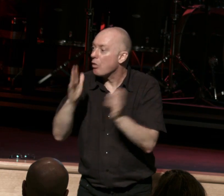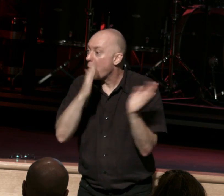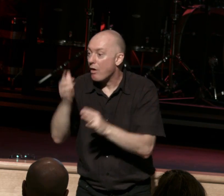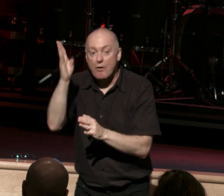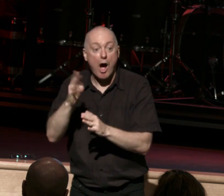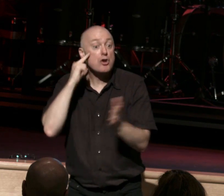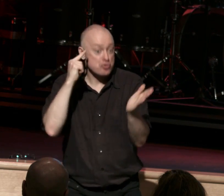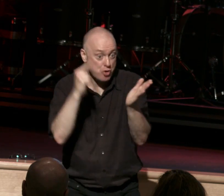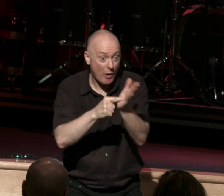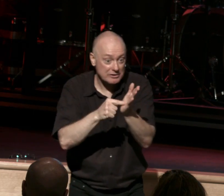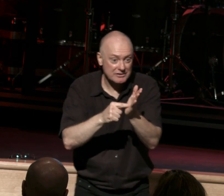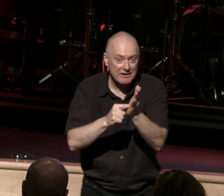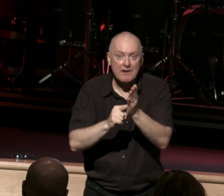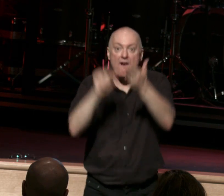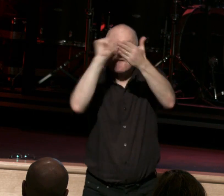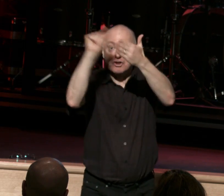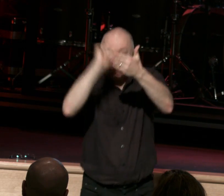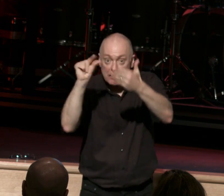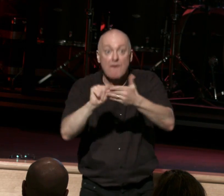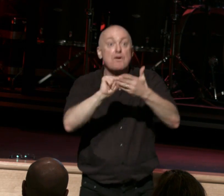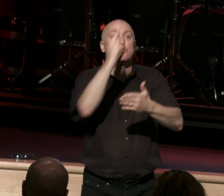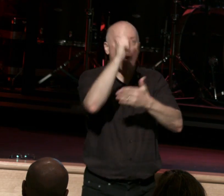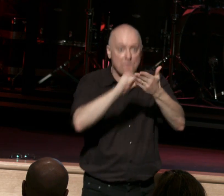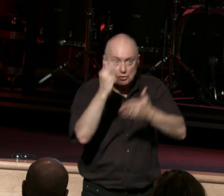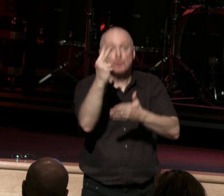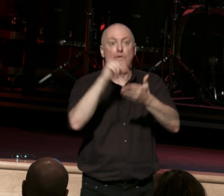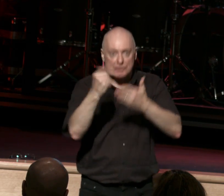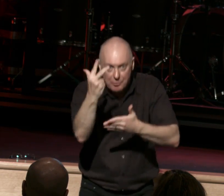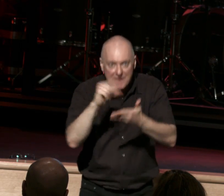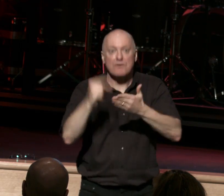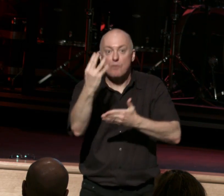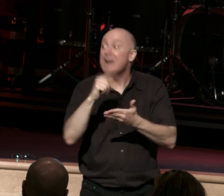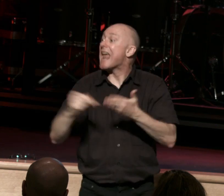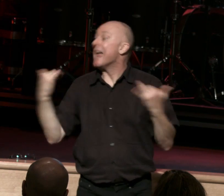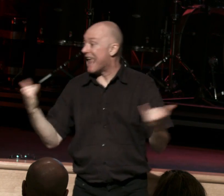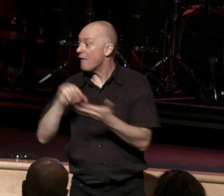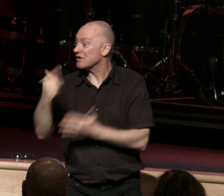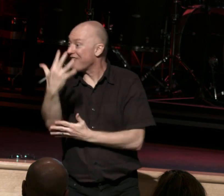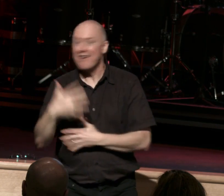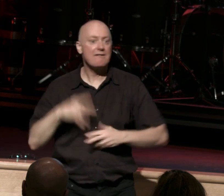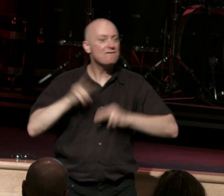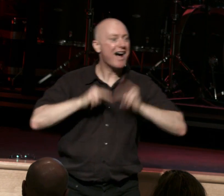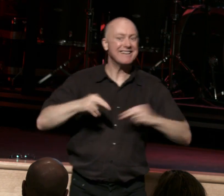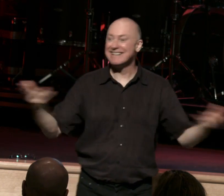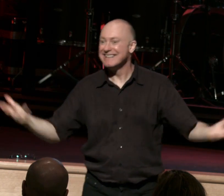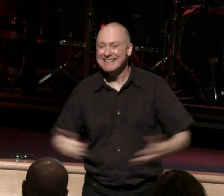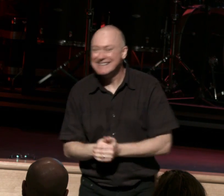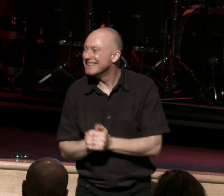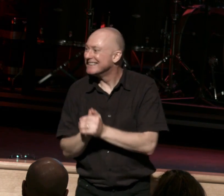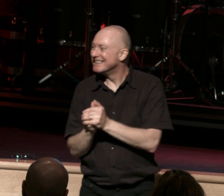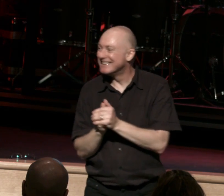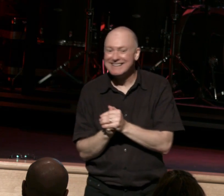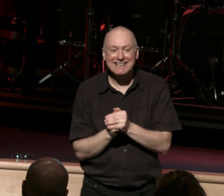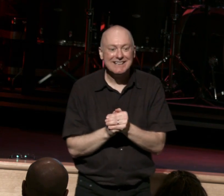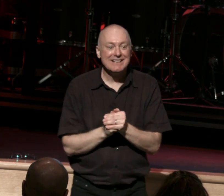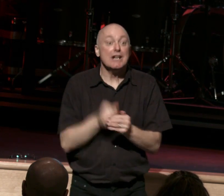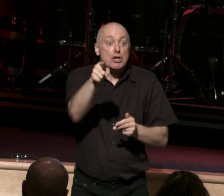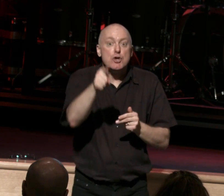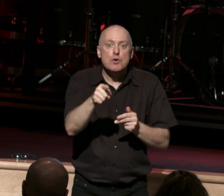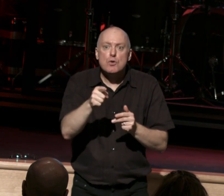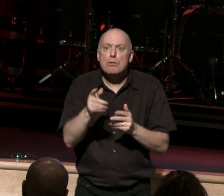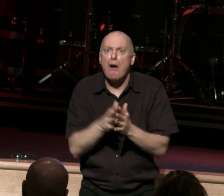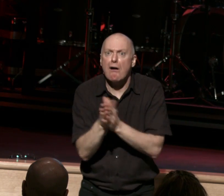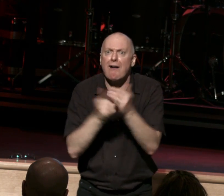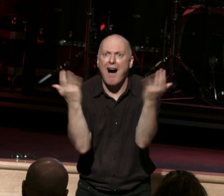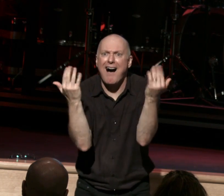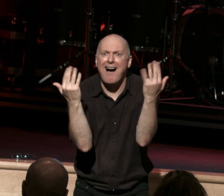now at verse 5. Hey, loved ones, notice this. We're just going verse by verse. Verse 1, verse 2, verse 3, verse 4, and now verse 5. Isn't this fun? It's so great. And the keen Bible